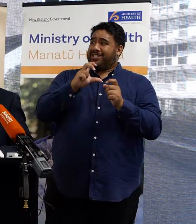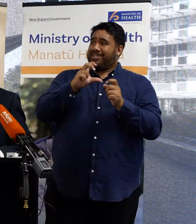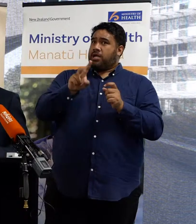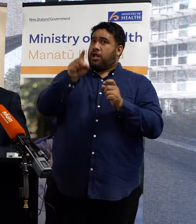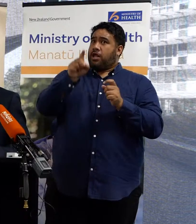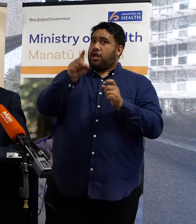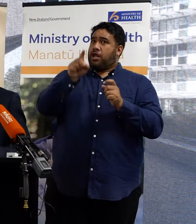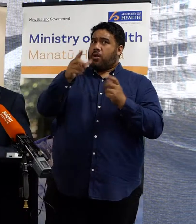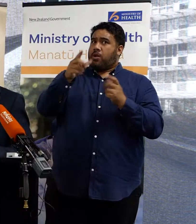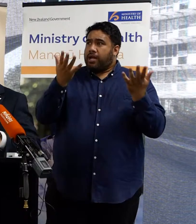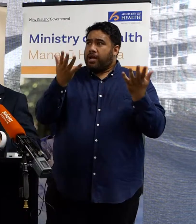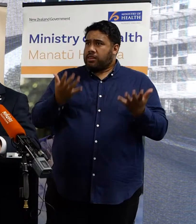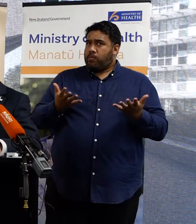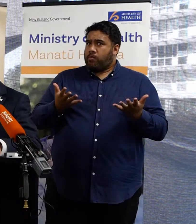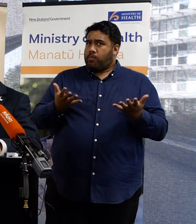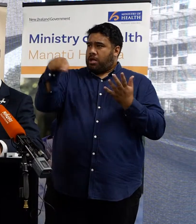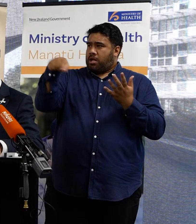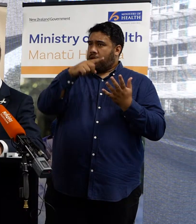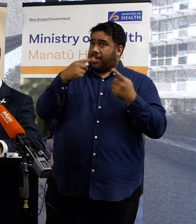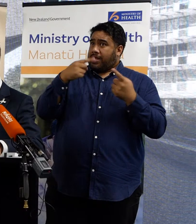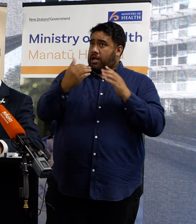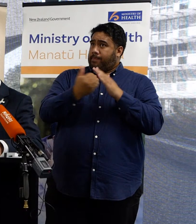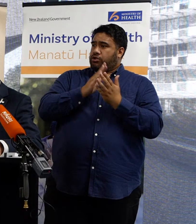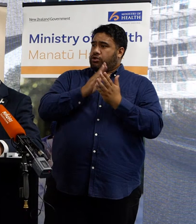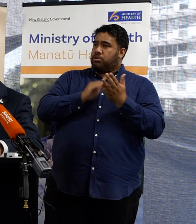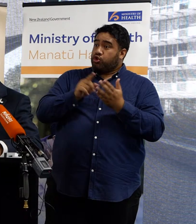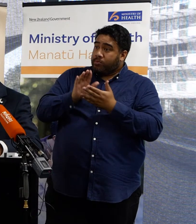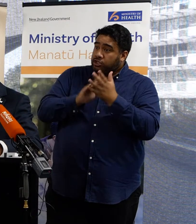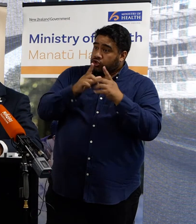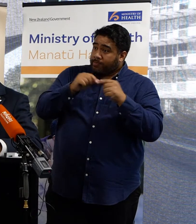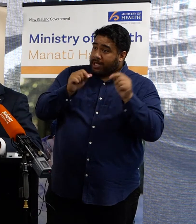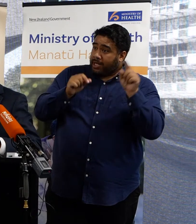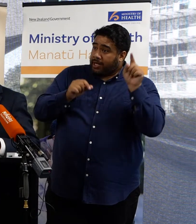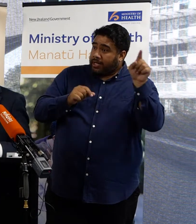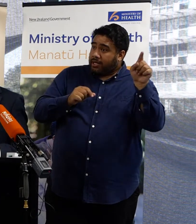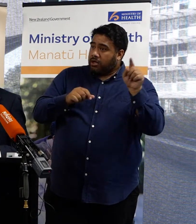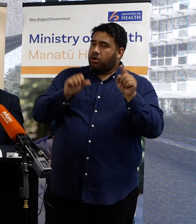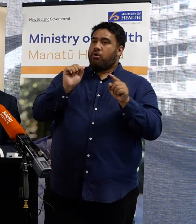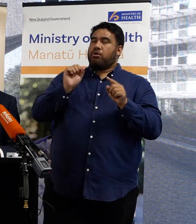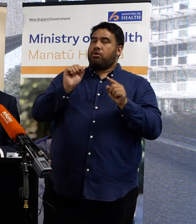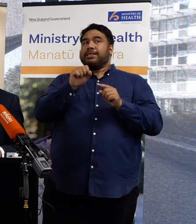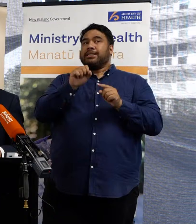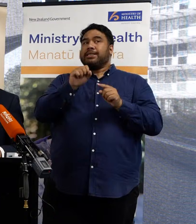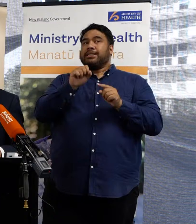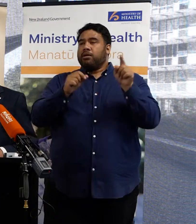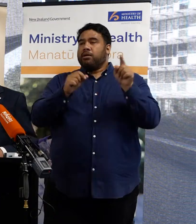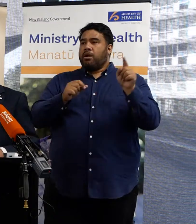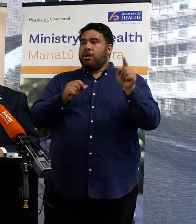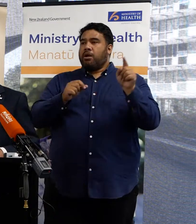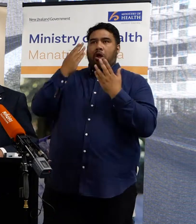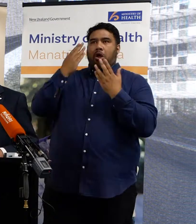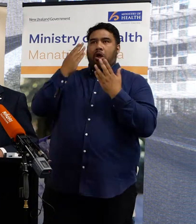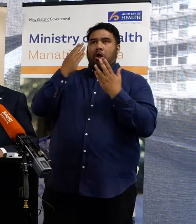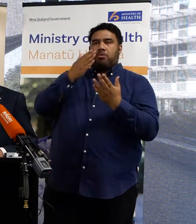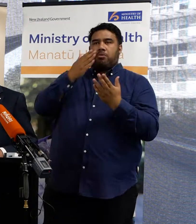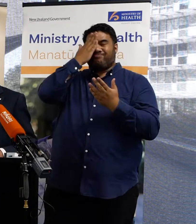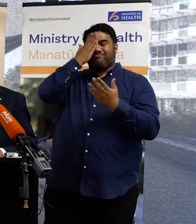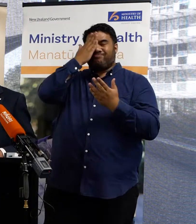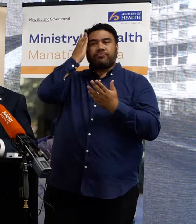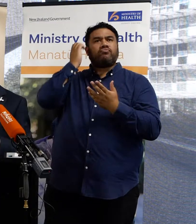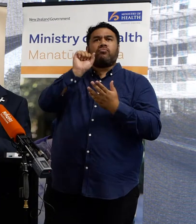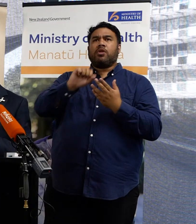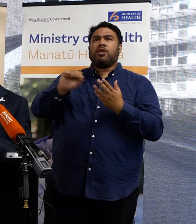country? The people who were in particular the ones in Japan. Yeah. Yes, I don't know. I don't know